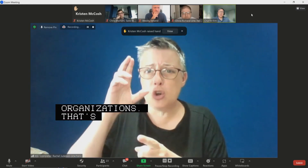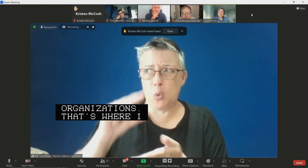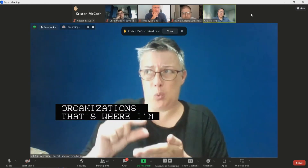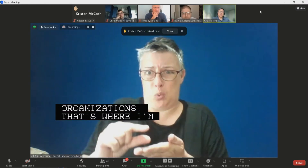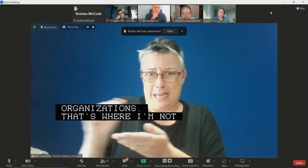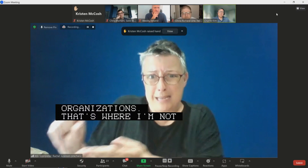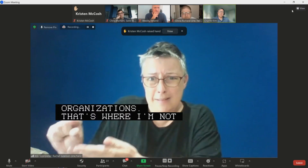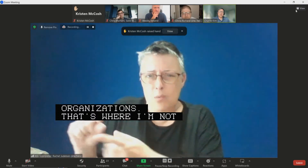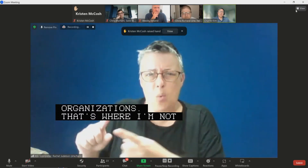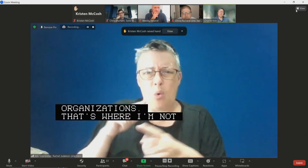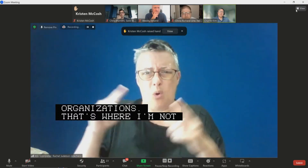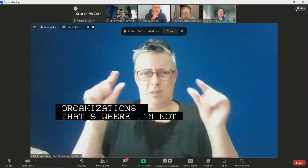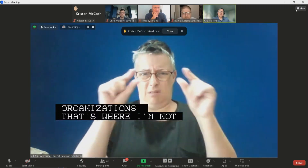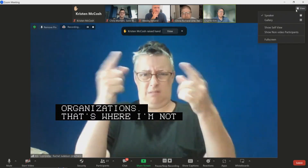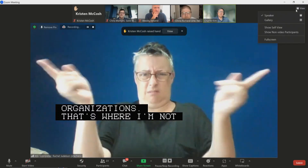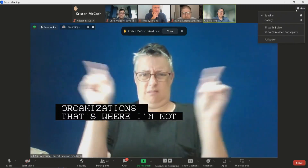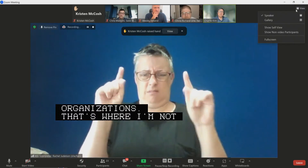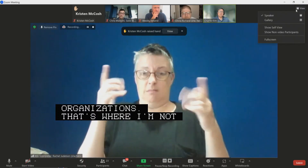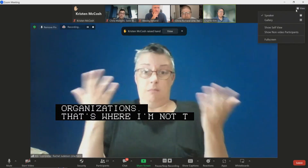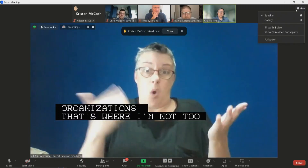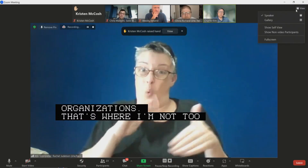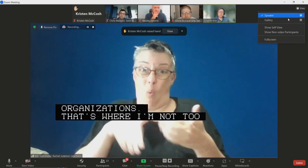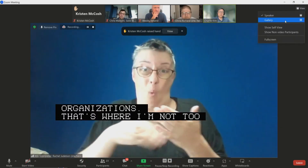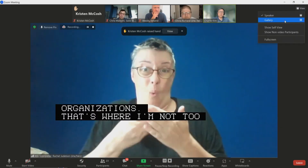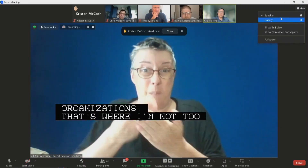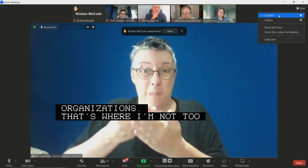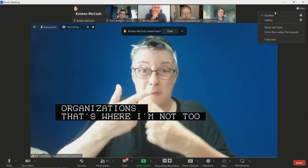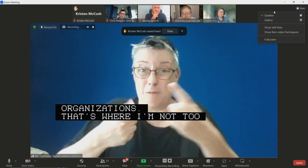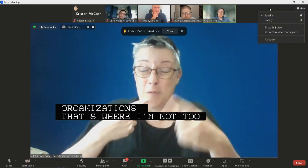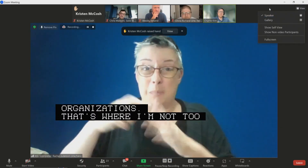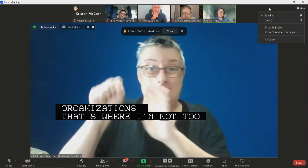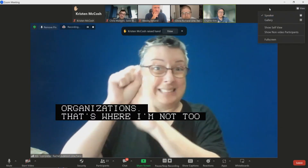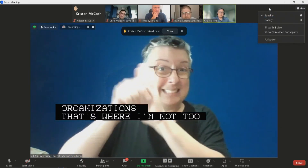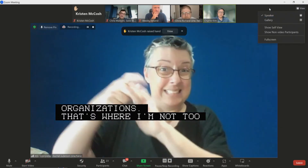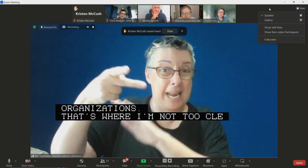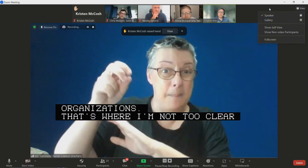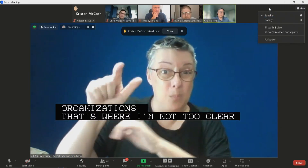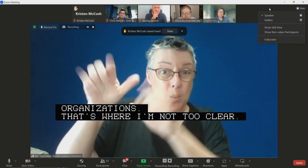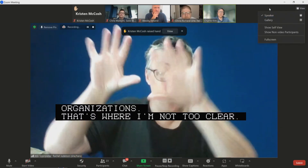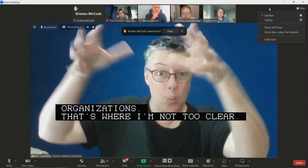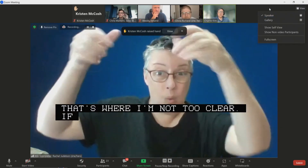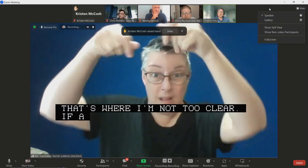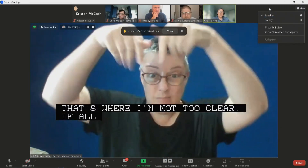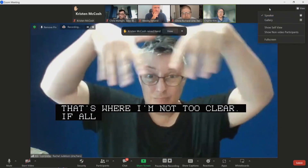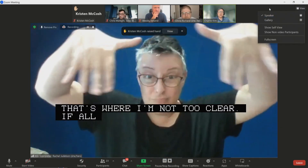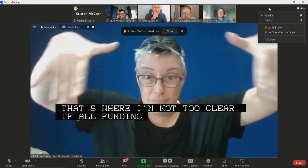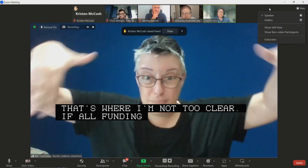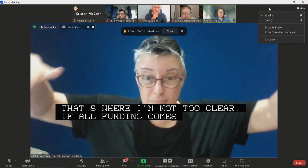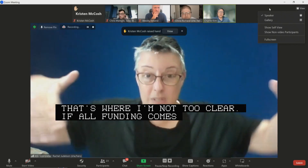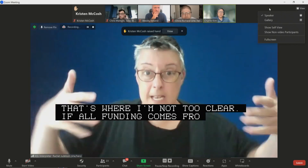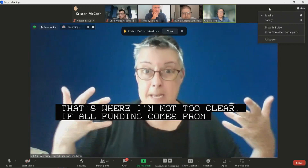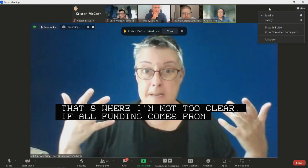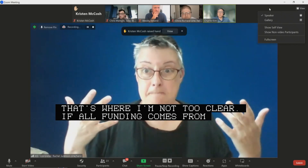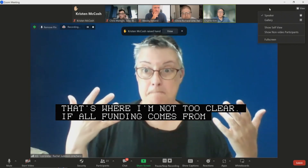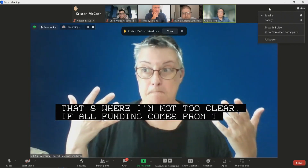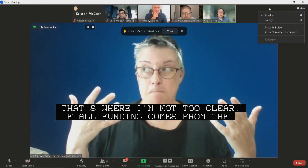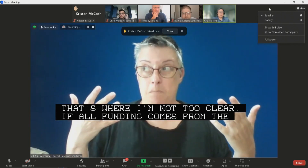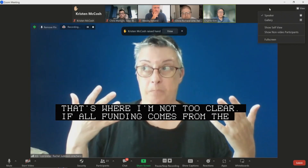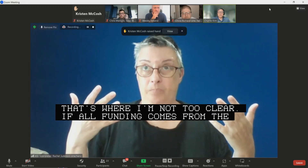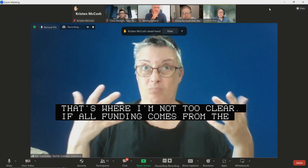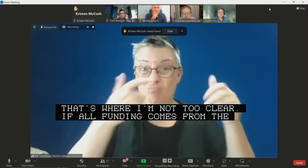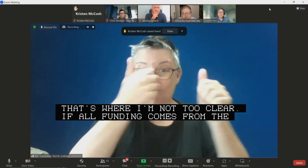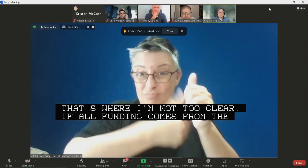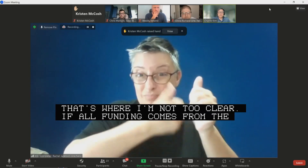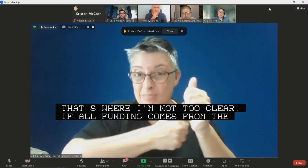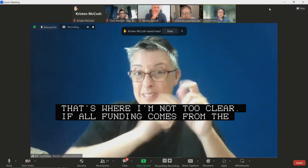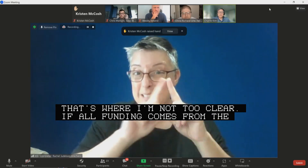if they call, all the funding comes from a general pool from the state or the city, and then it gets filtered down under certain